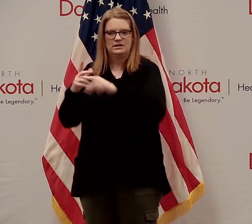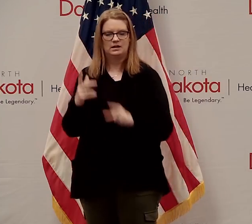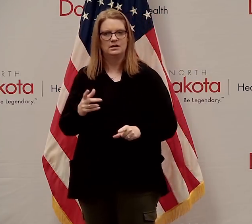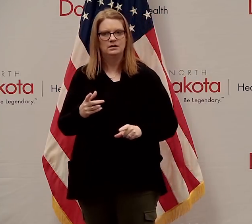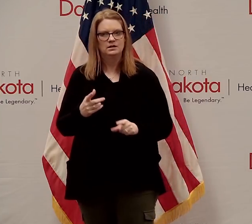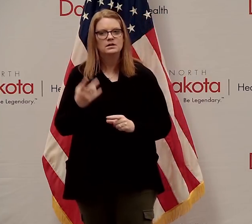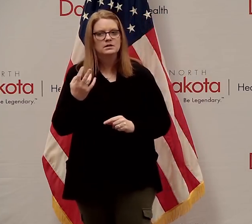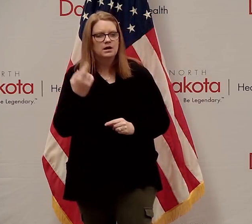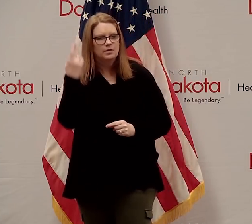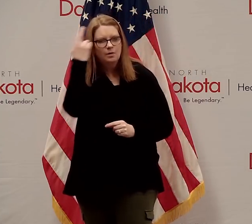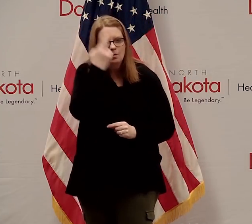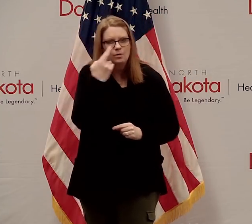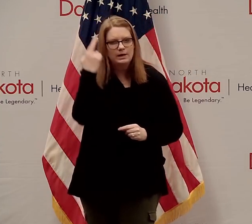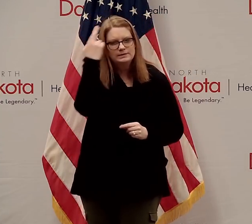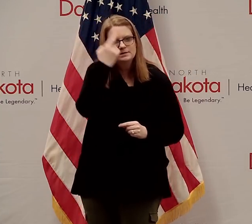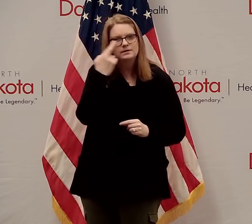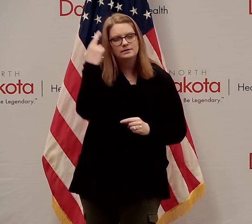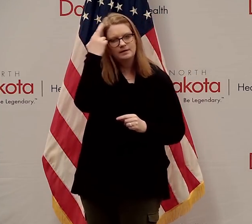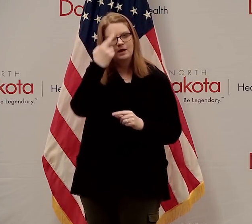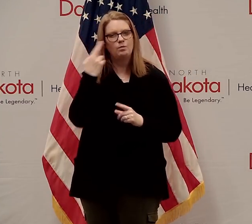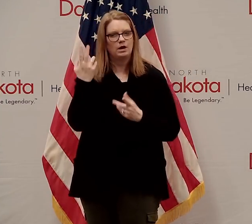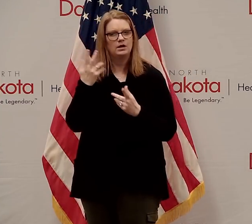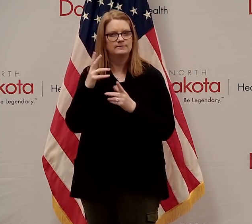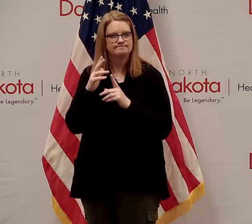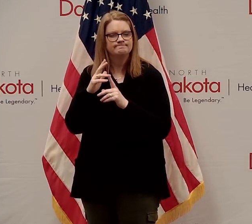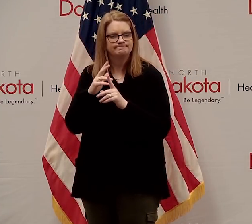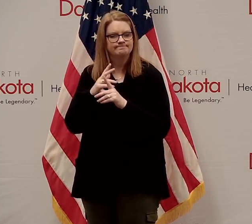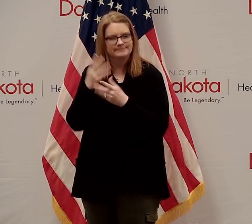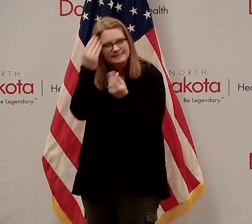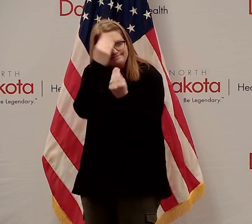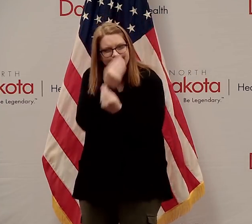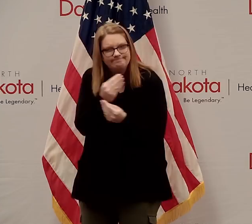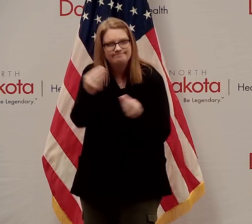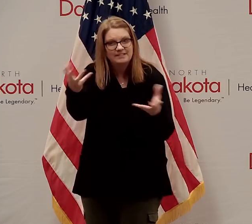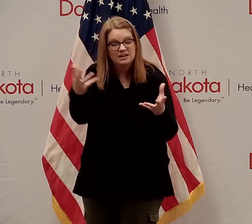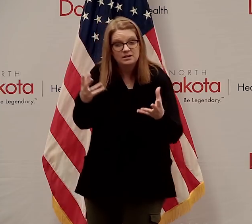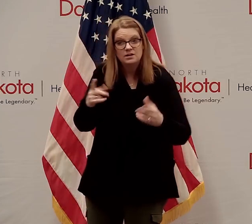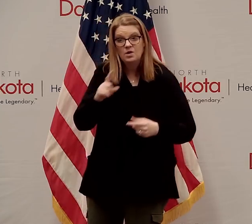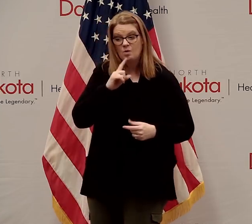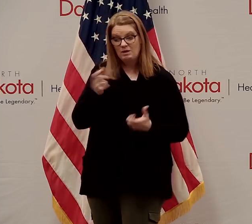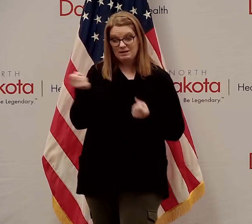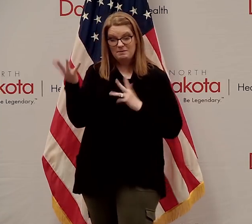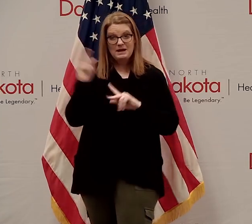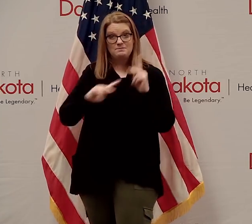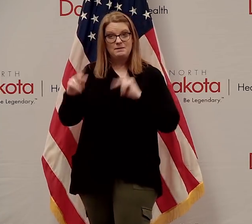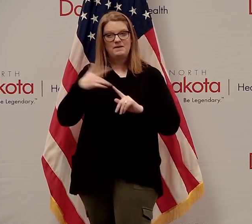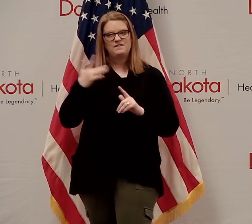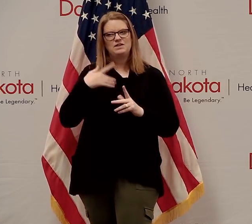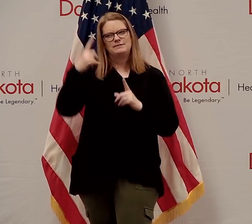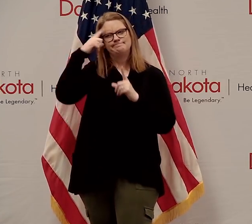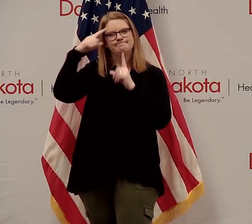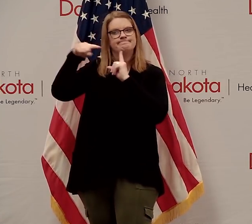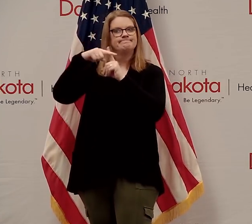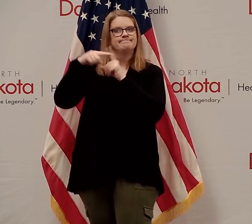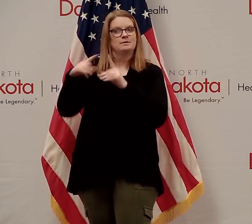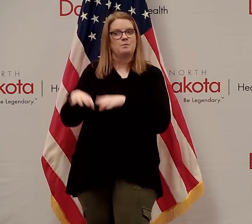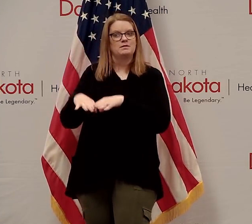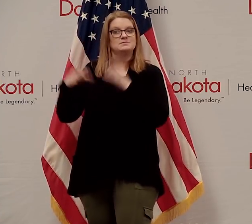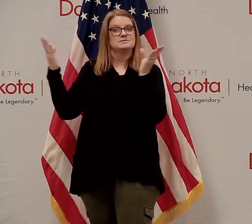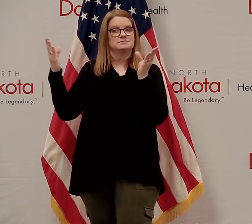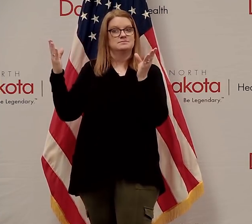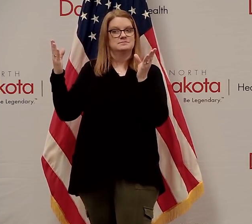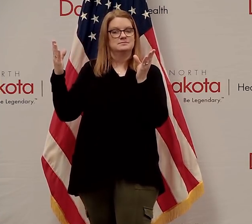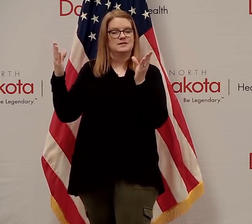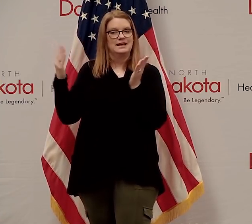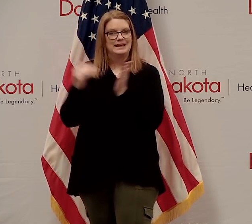I know there's so much optimism, which I share, about our ability to have the smart restart. But to be able to do that, we have to continue to